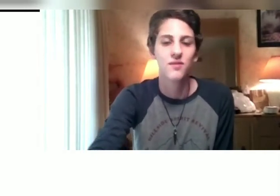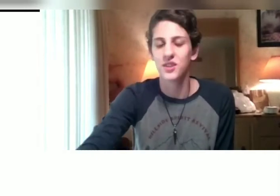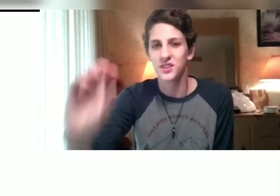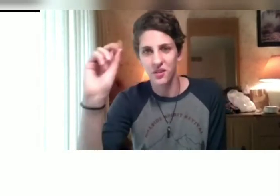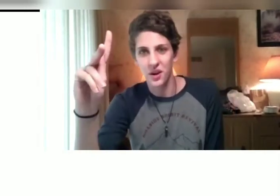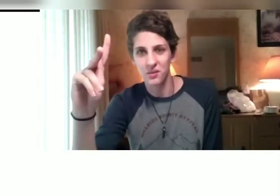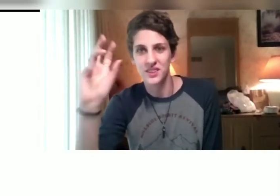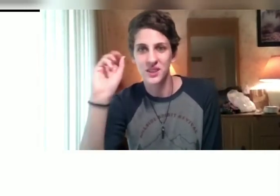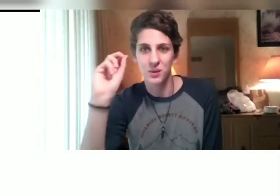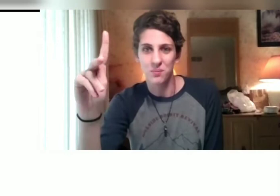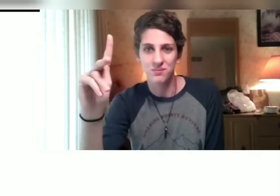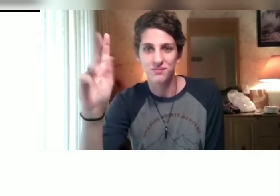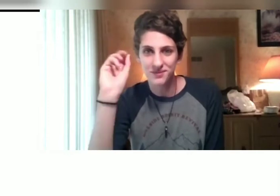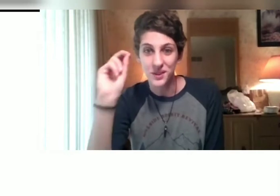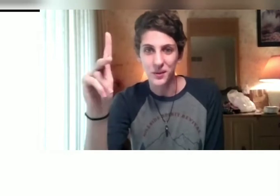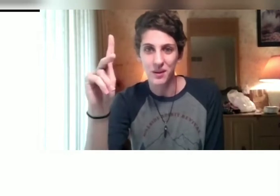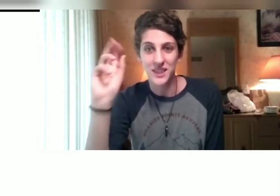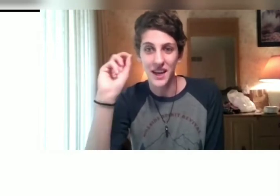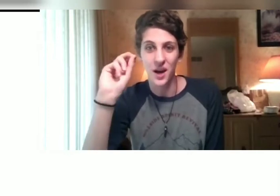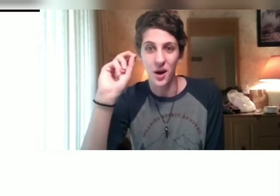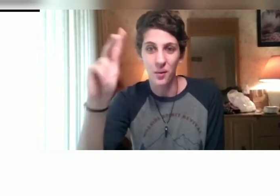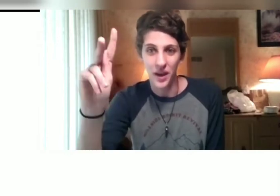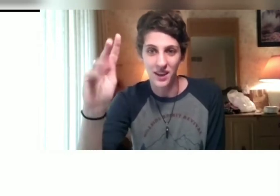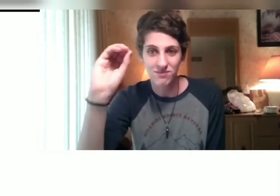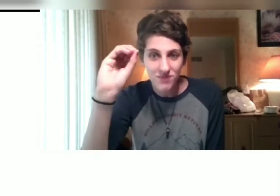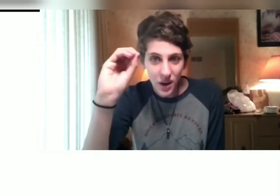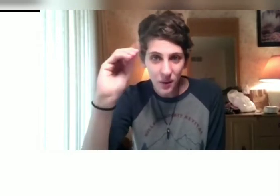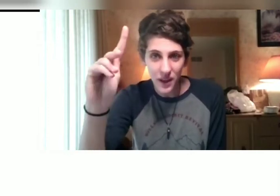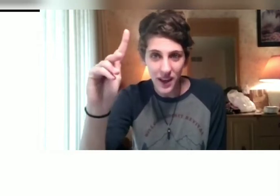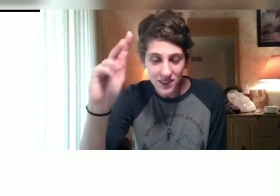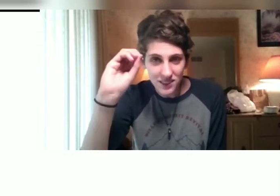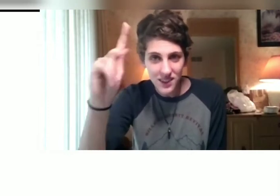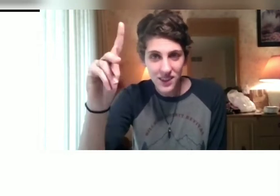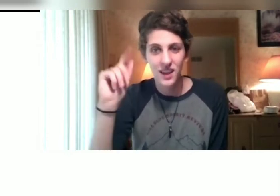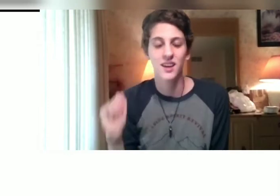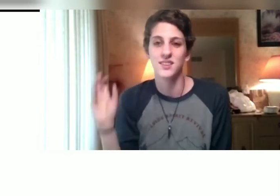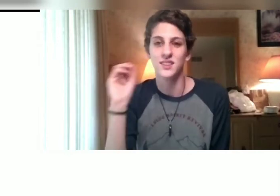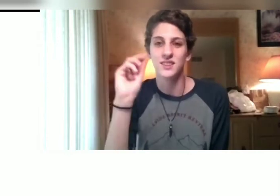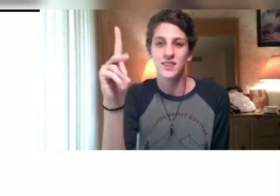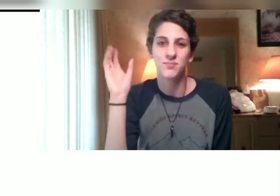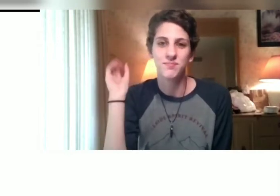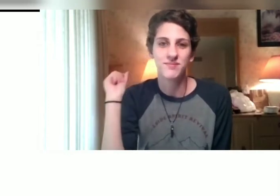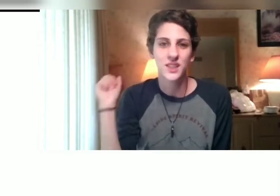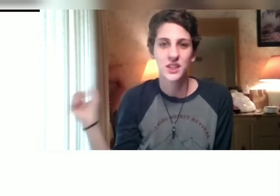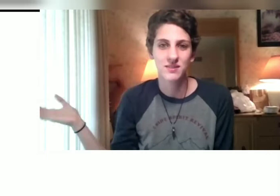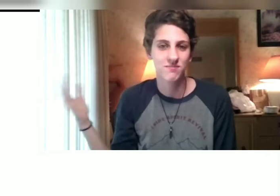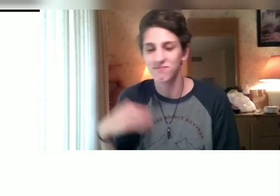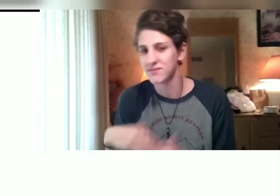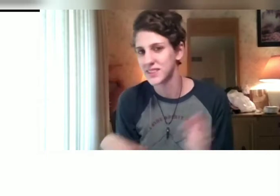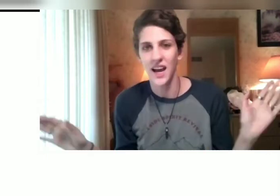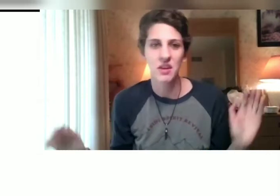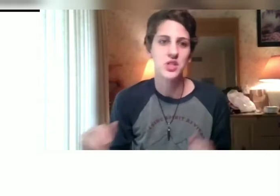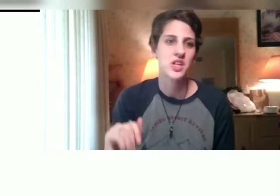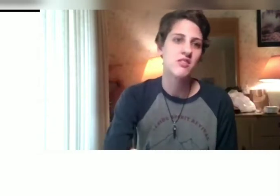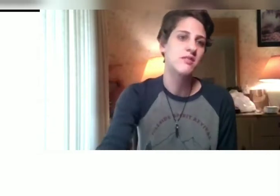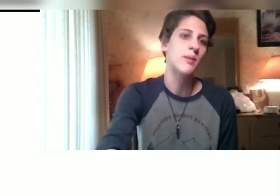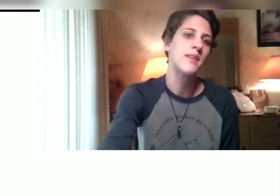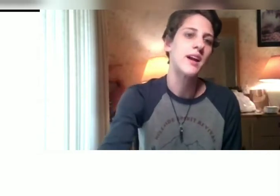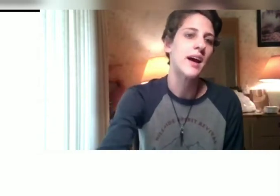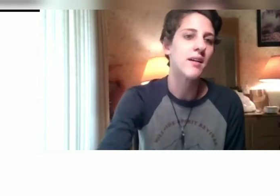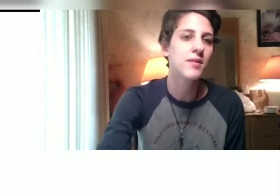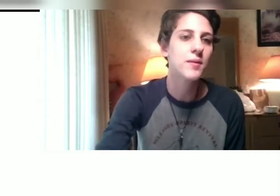For those of you who don't know, this is what I'm doing. I'm saying okay. Okay. It's just a sign language stutter